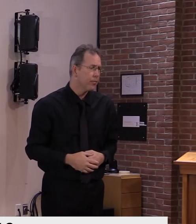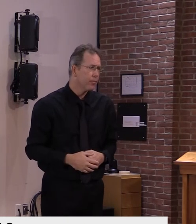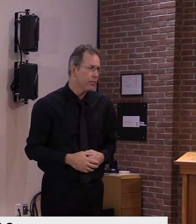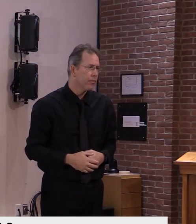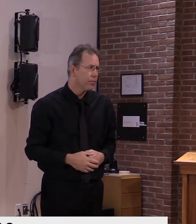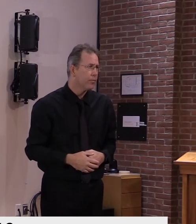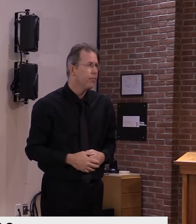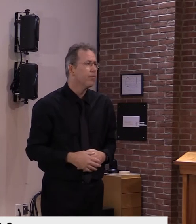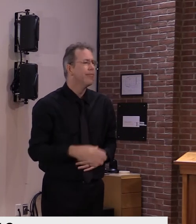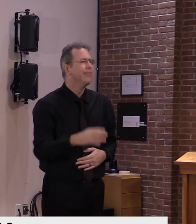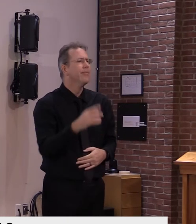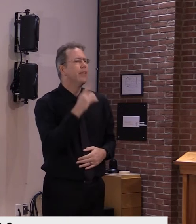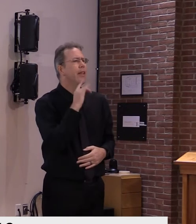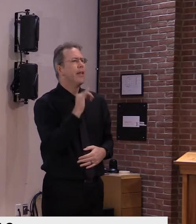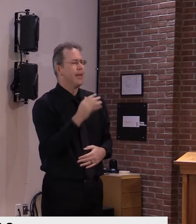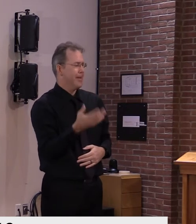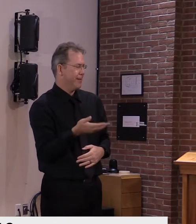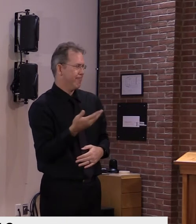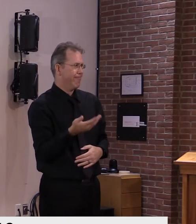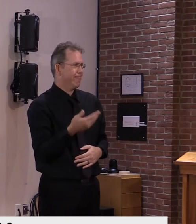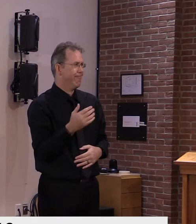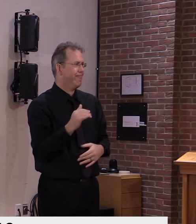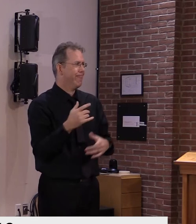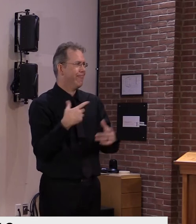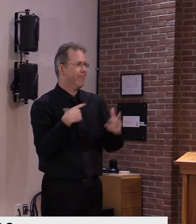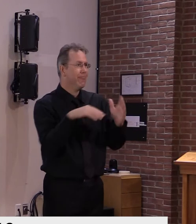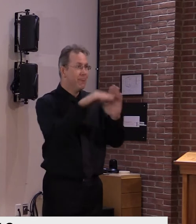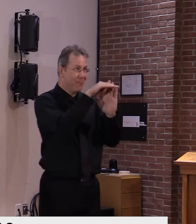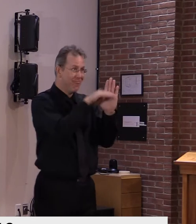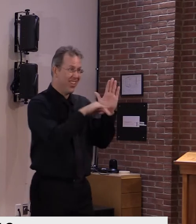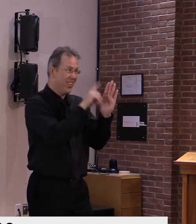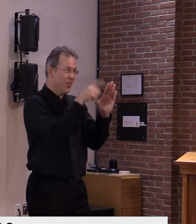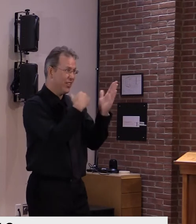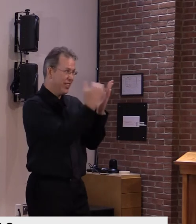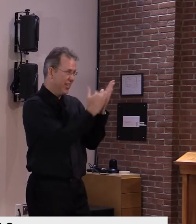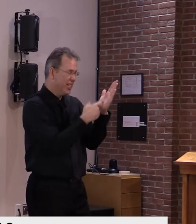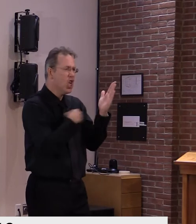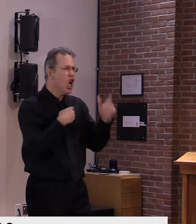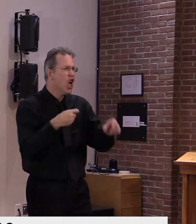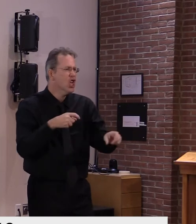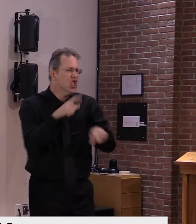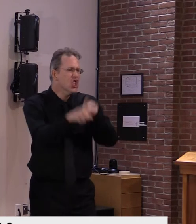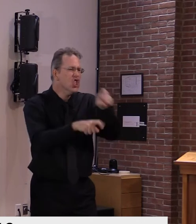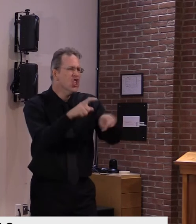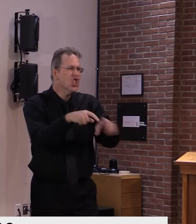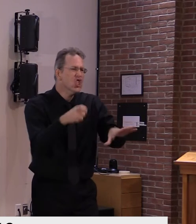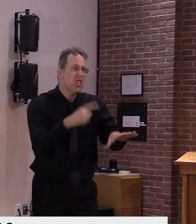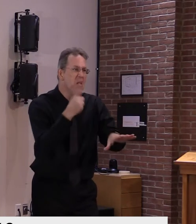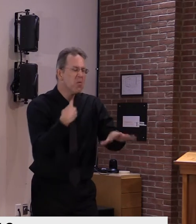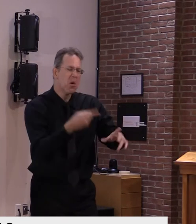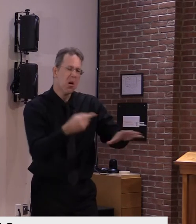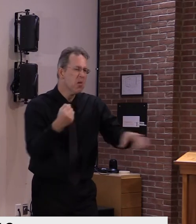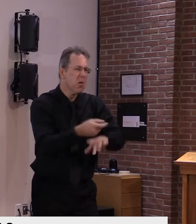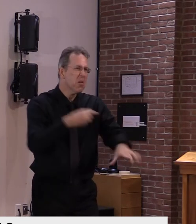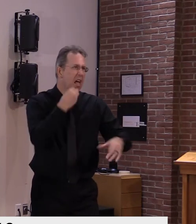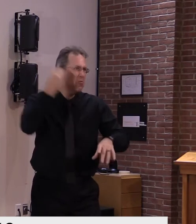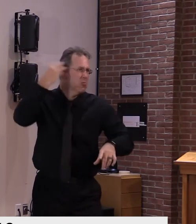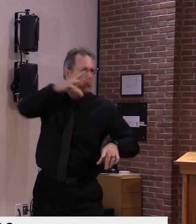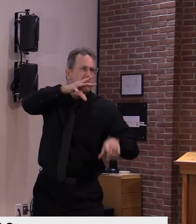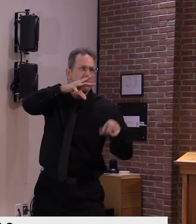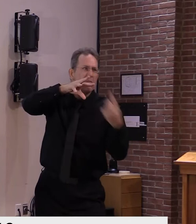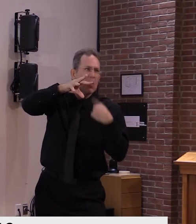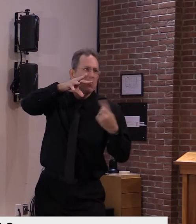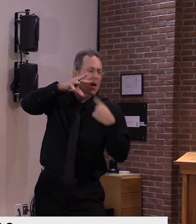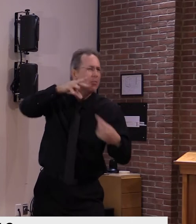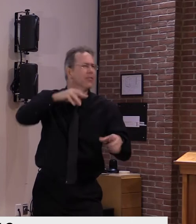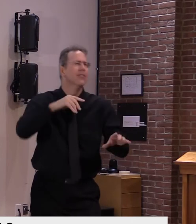this isn't like an interrogation of your kids. For most districts do this online. They ask the